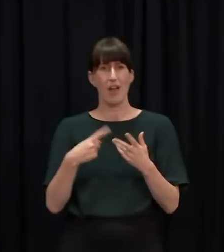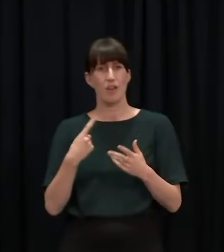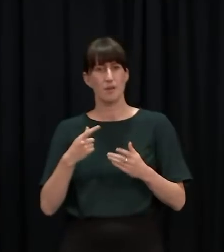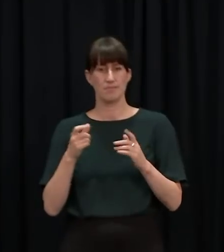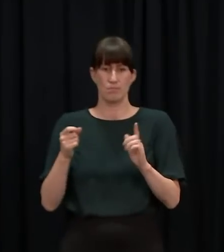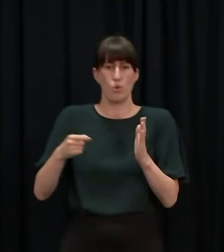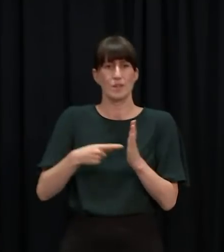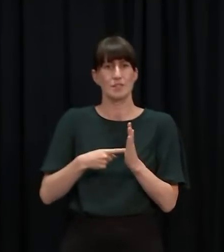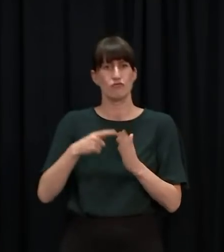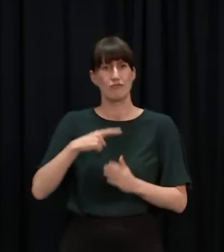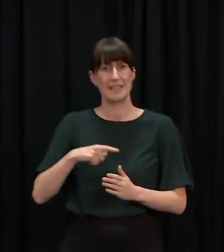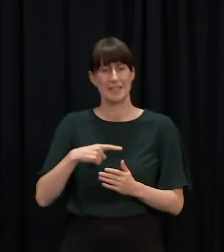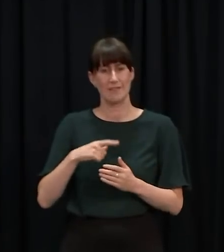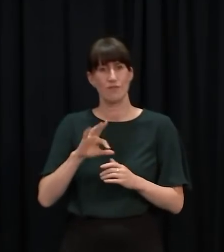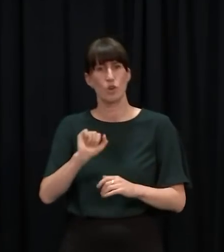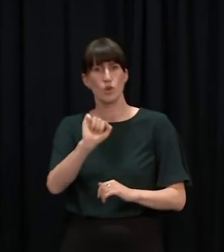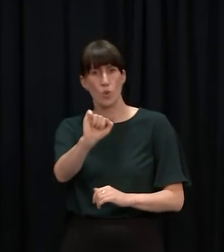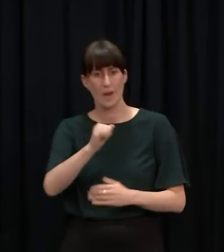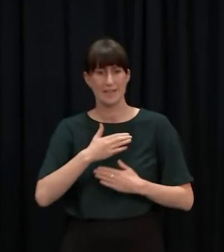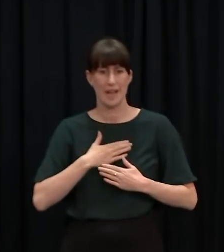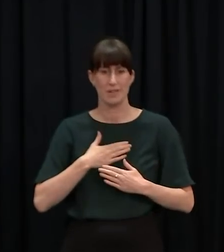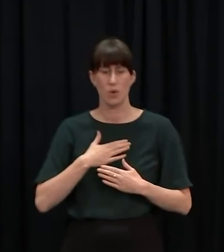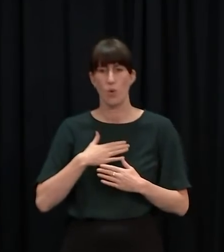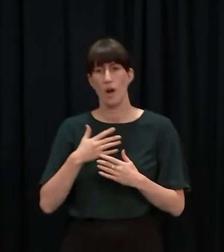or another person's safety or life.